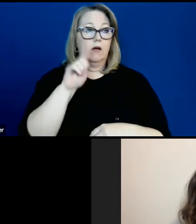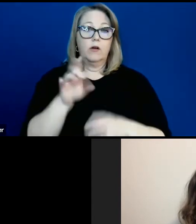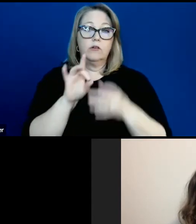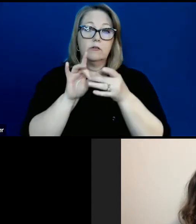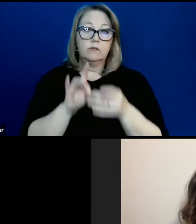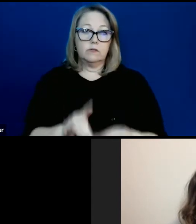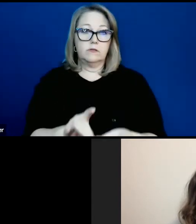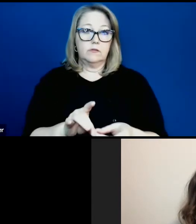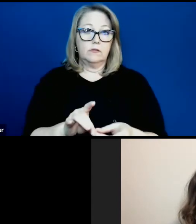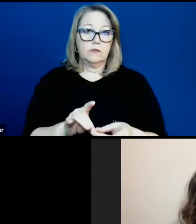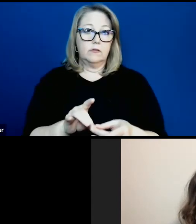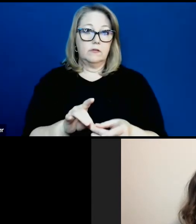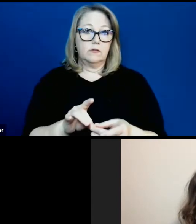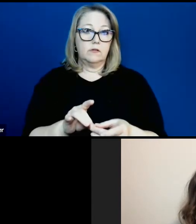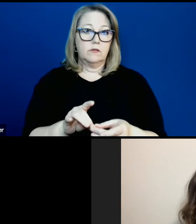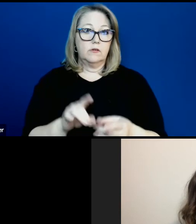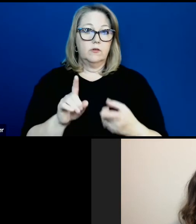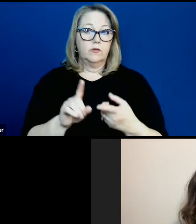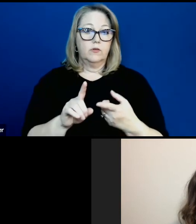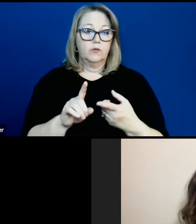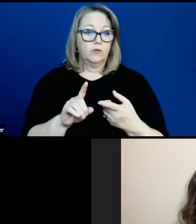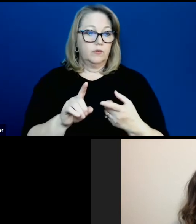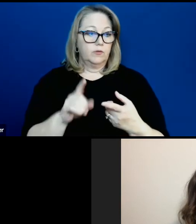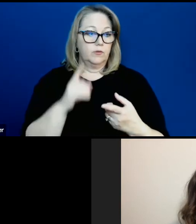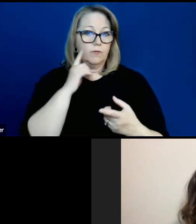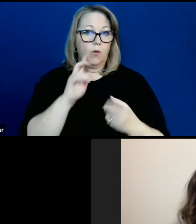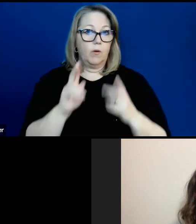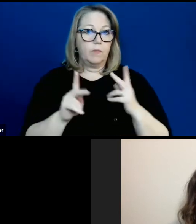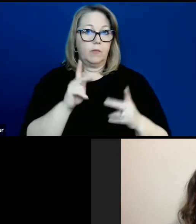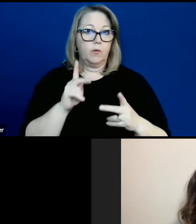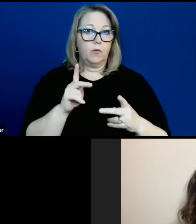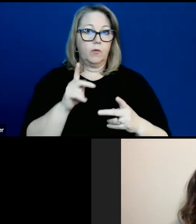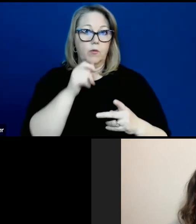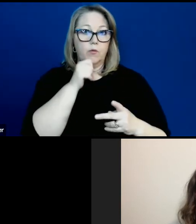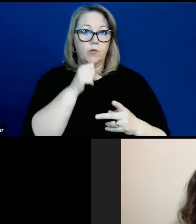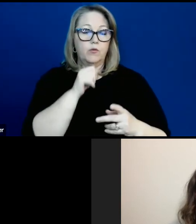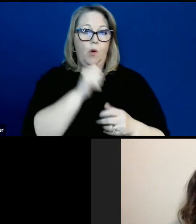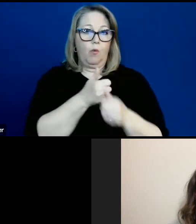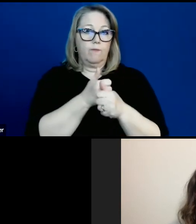violations that may or may not occur on New Year's Eve.